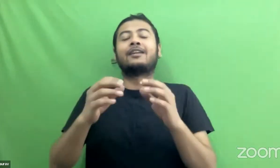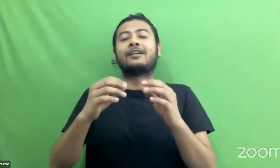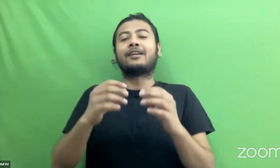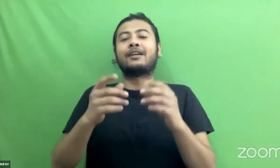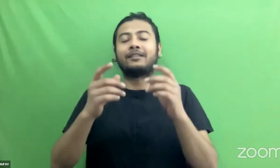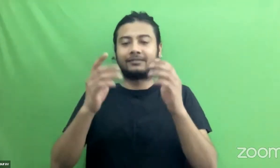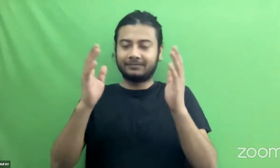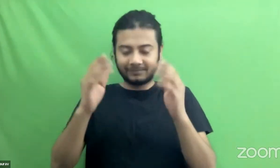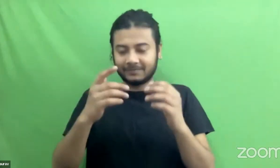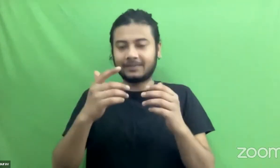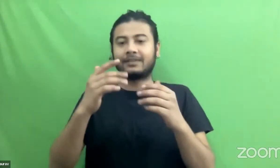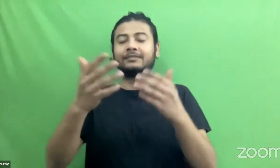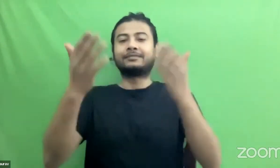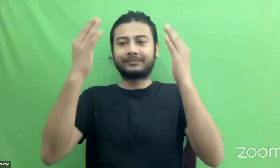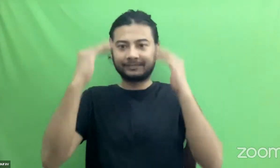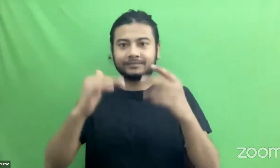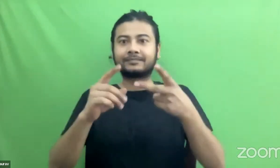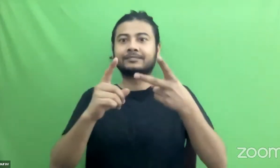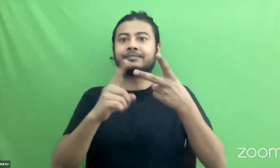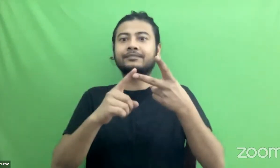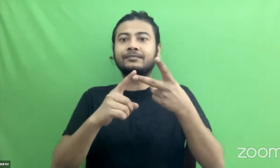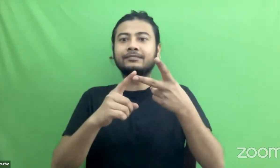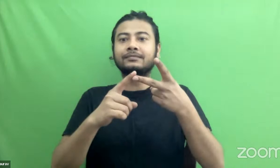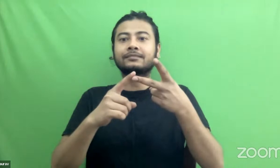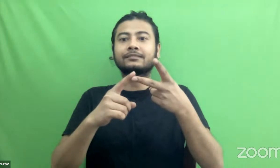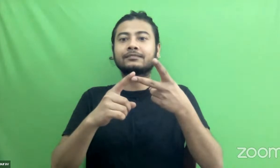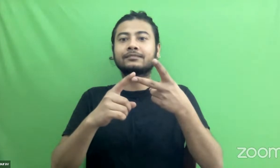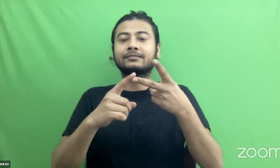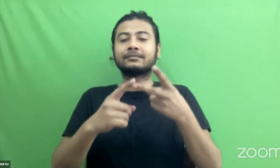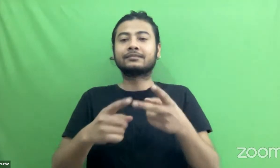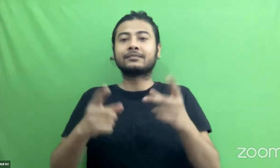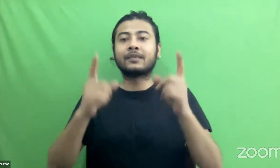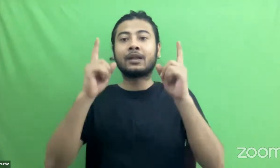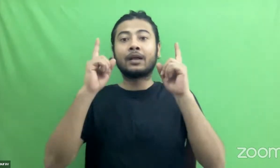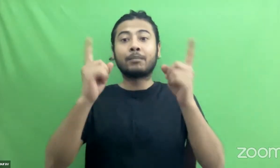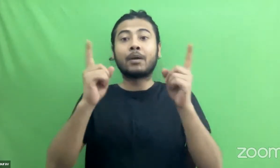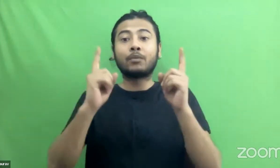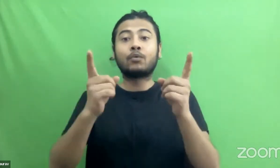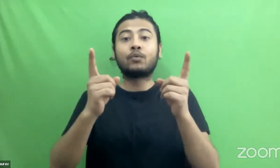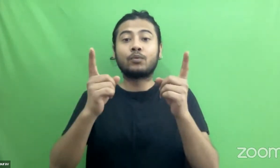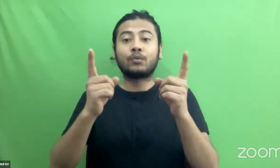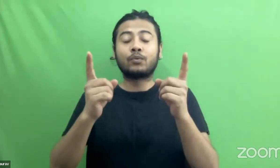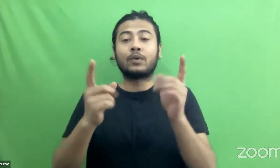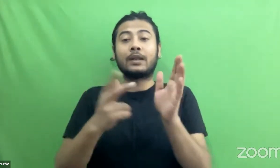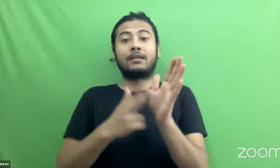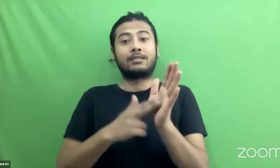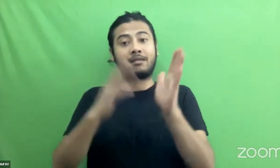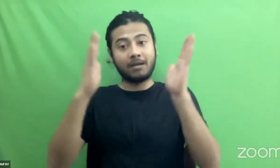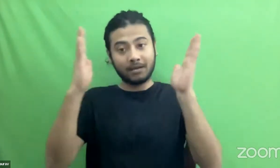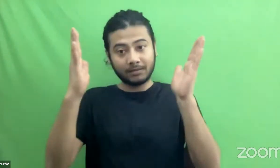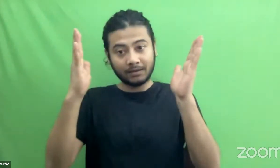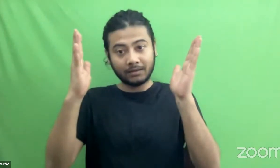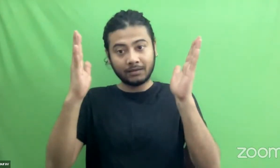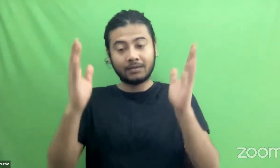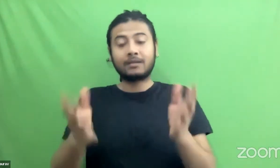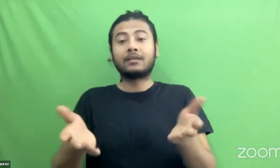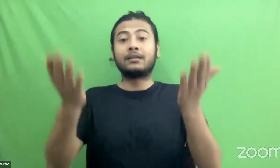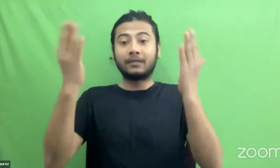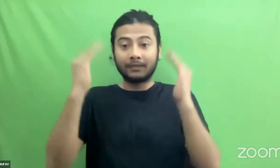Shiva Sadi Gaur Bhaktivinoda. So every day, we are chanting the Panchatattva mantra. So this is the Panchatattva, right?